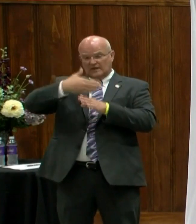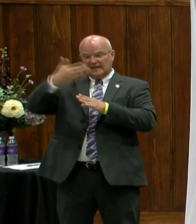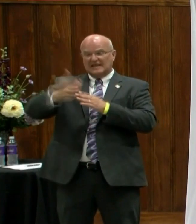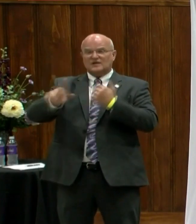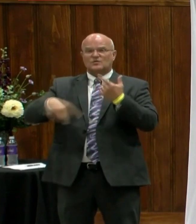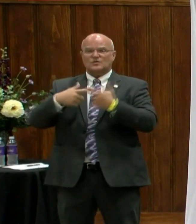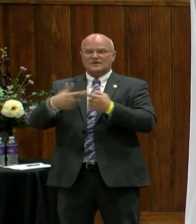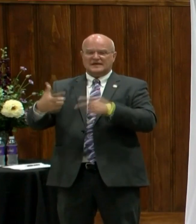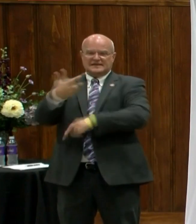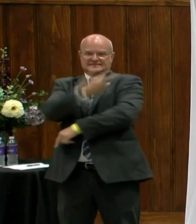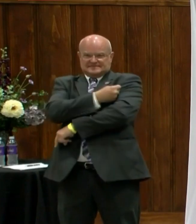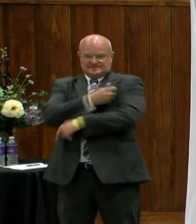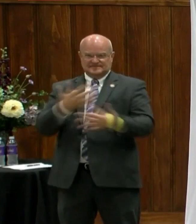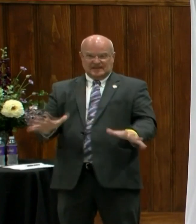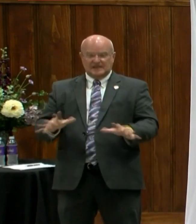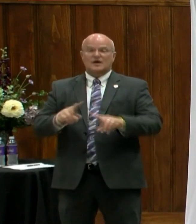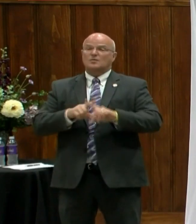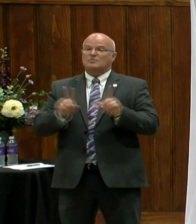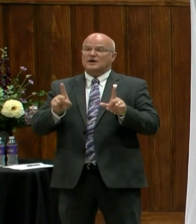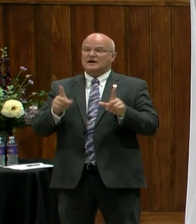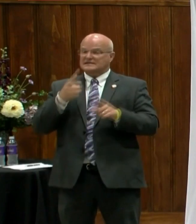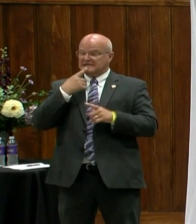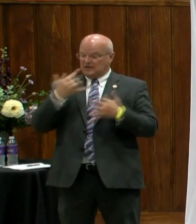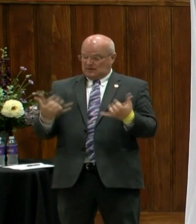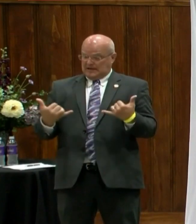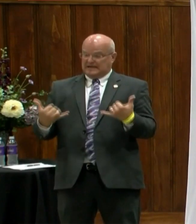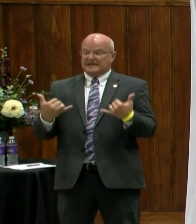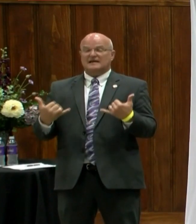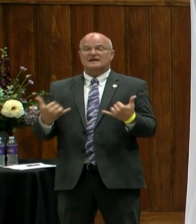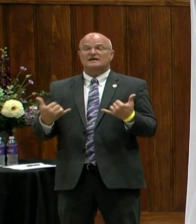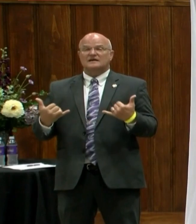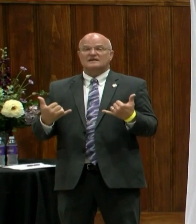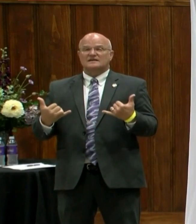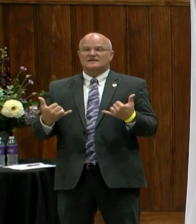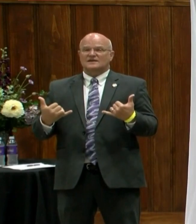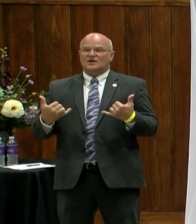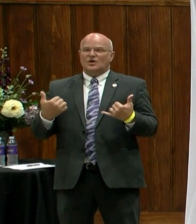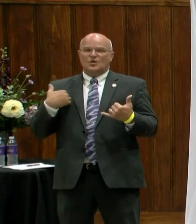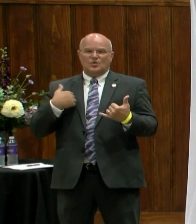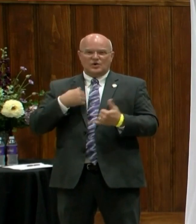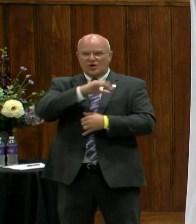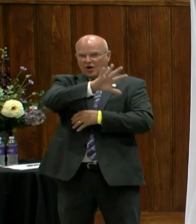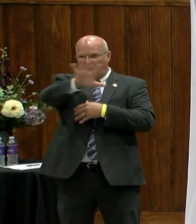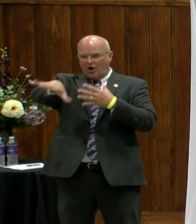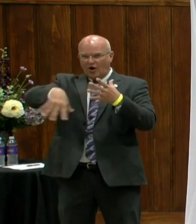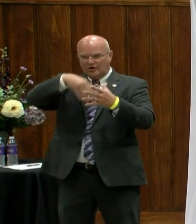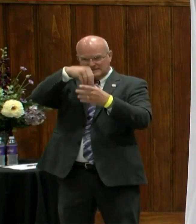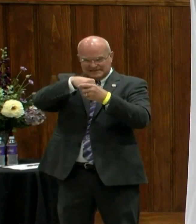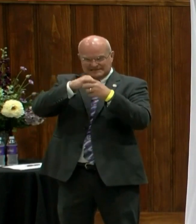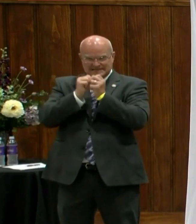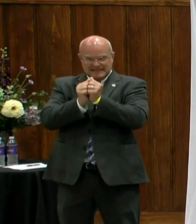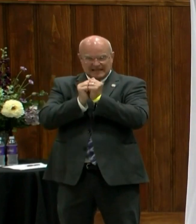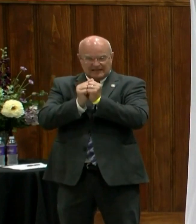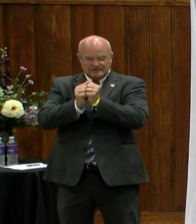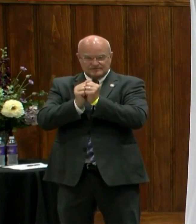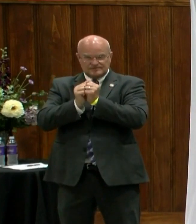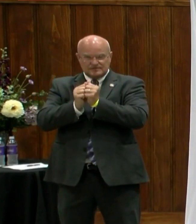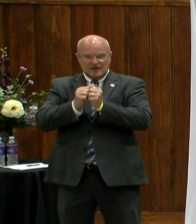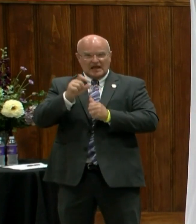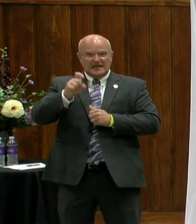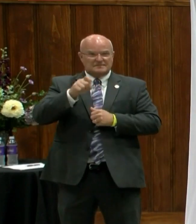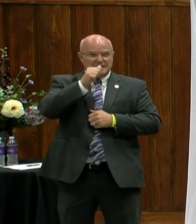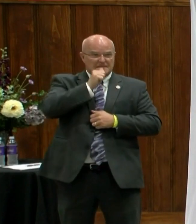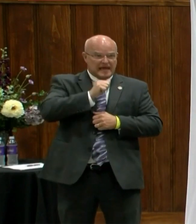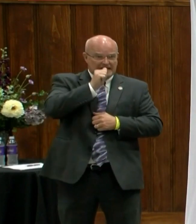be when we get a vaccine. But all I can say is that we're in this, and we're in this together, and we need to